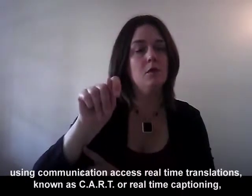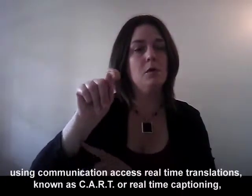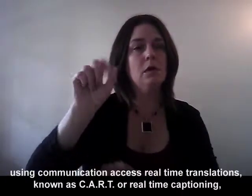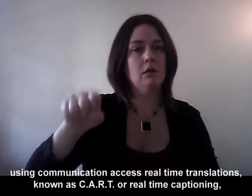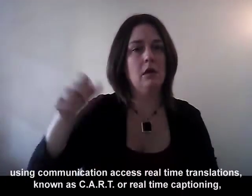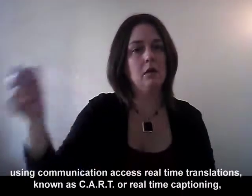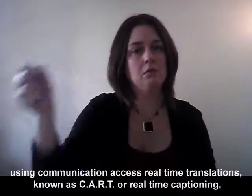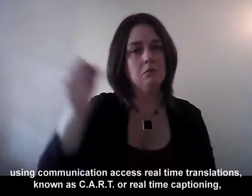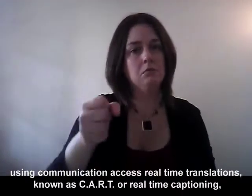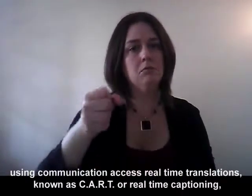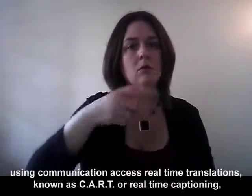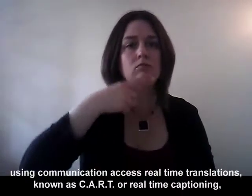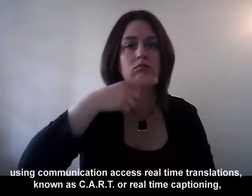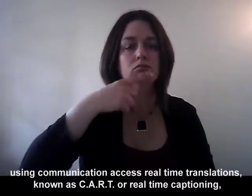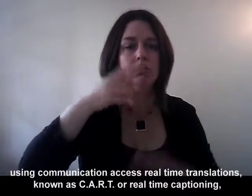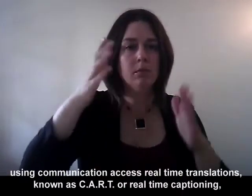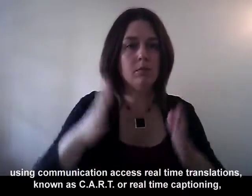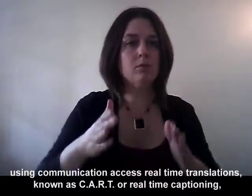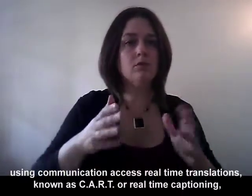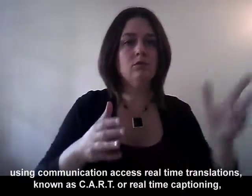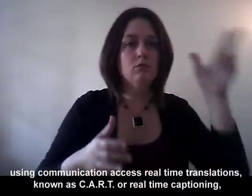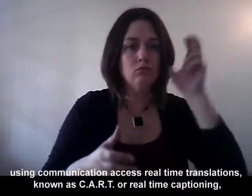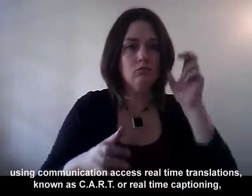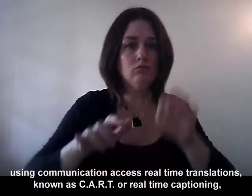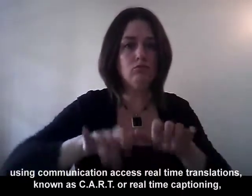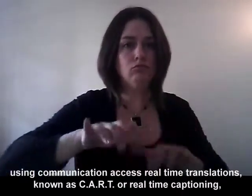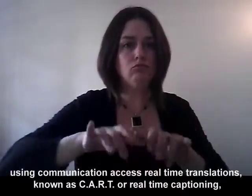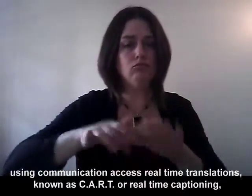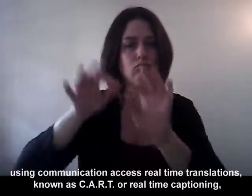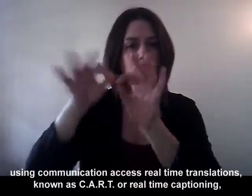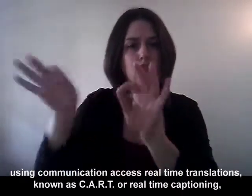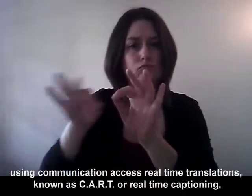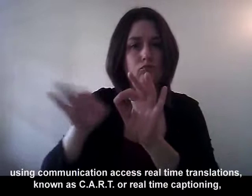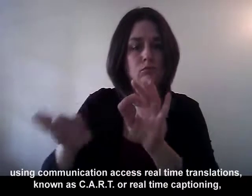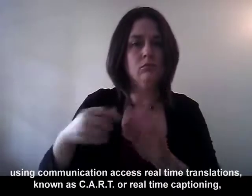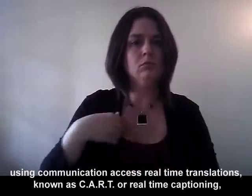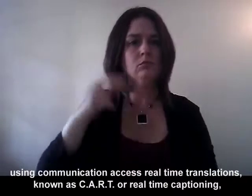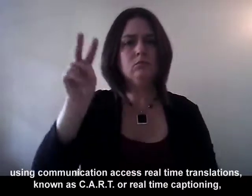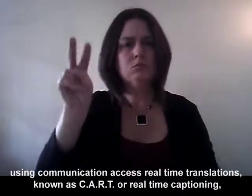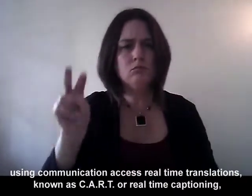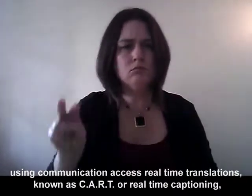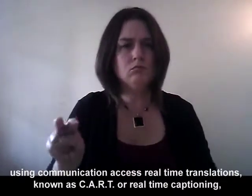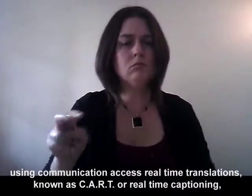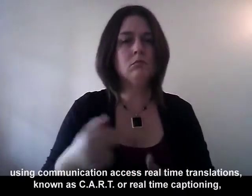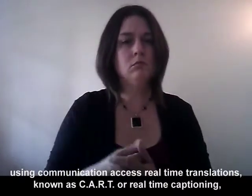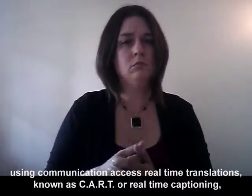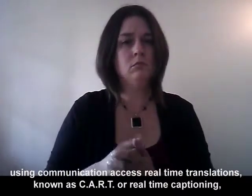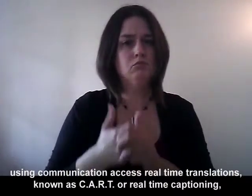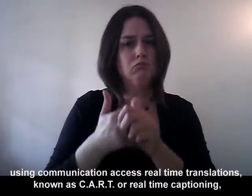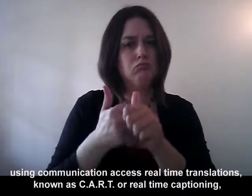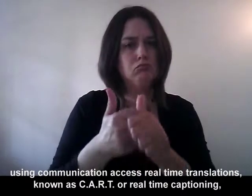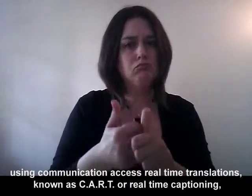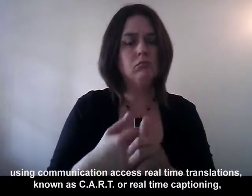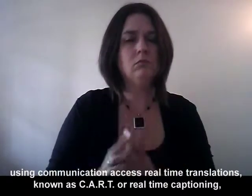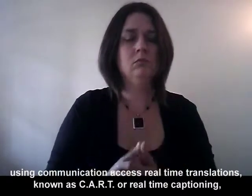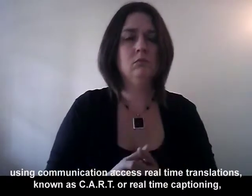using communication access real-time translations known as CART or real-time captioning,